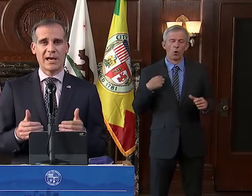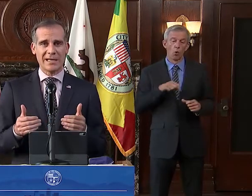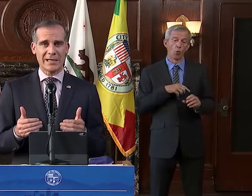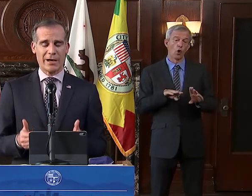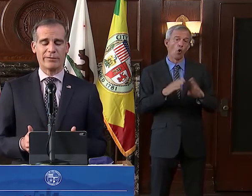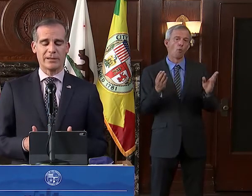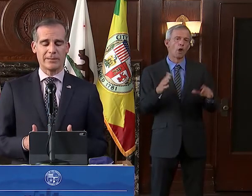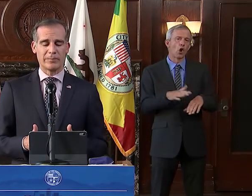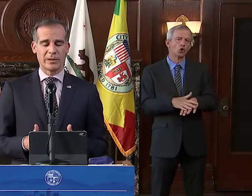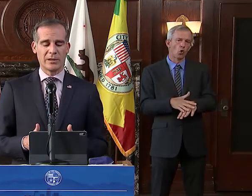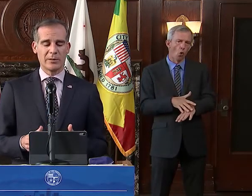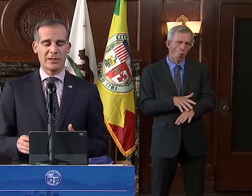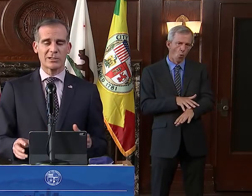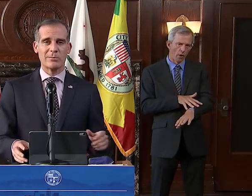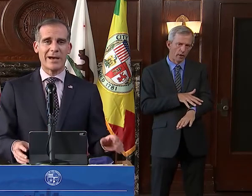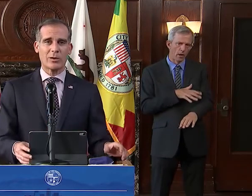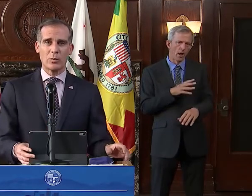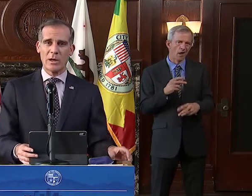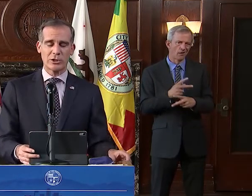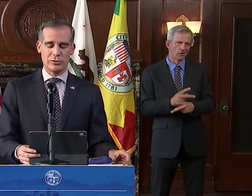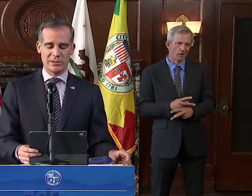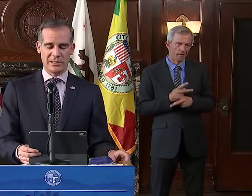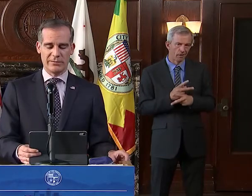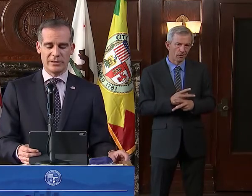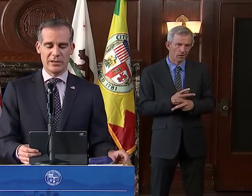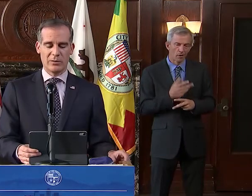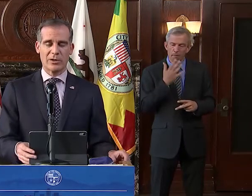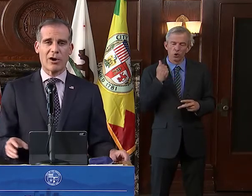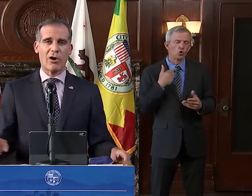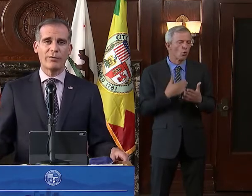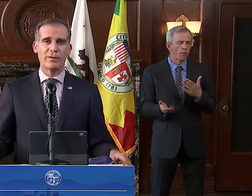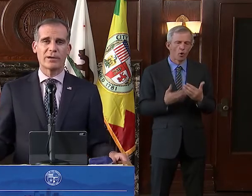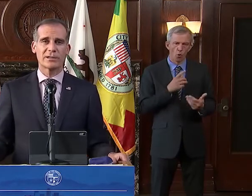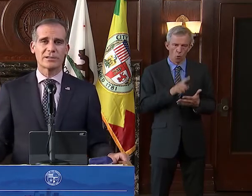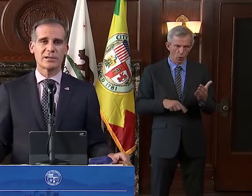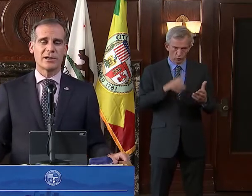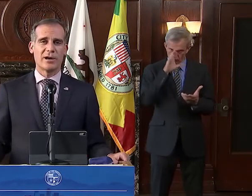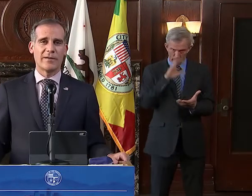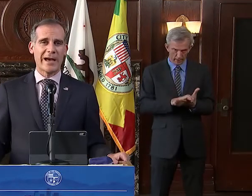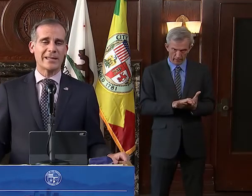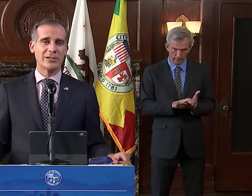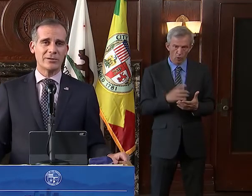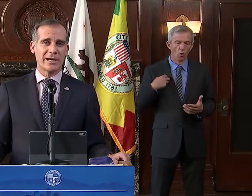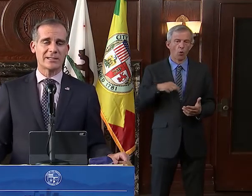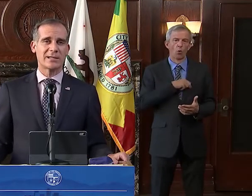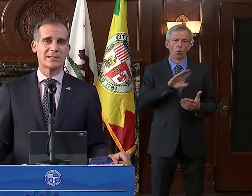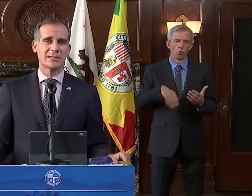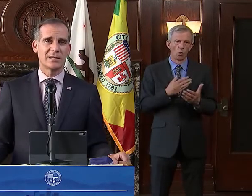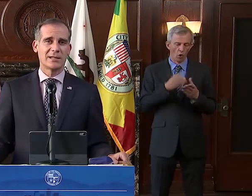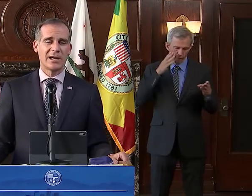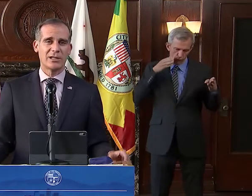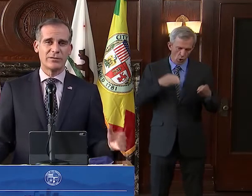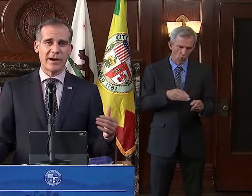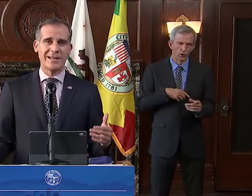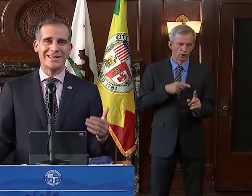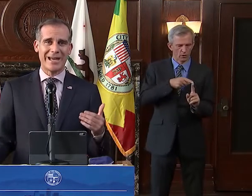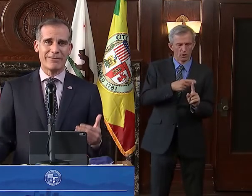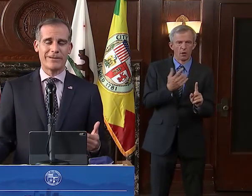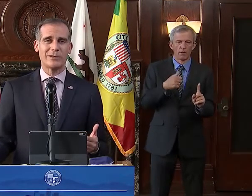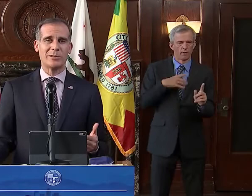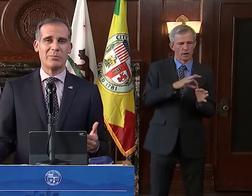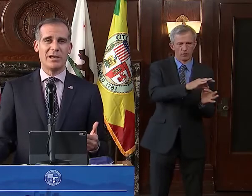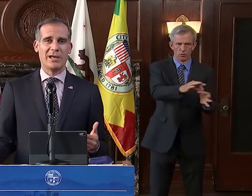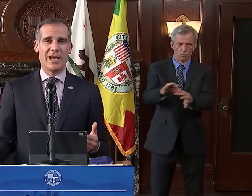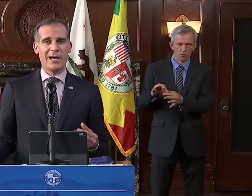slowly and carefully. Because no matter what you believe, we are all focused on that unites us and the divine in